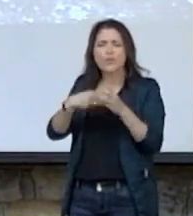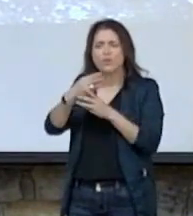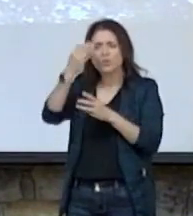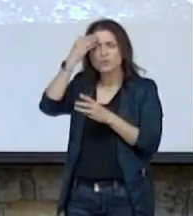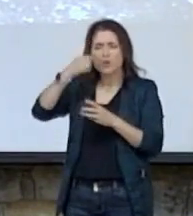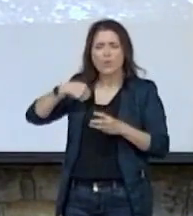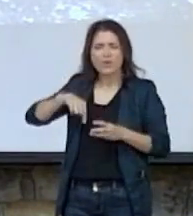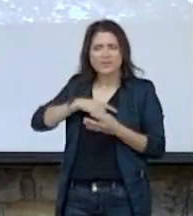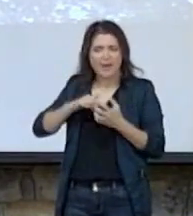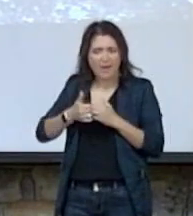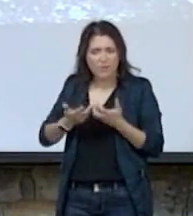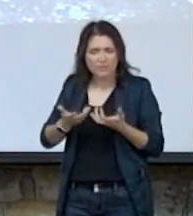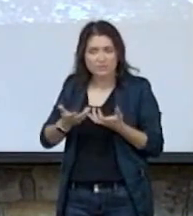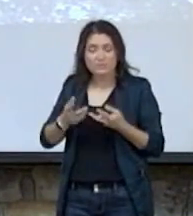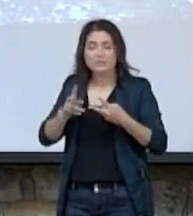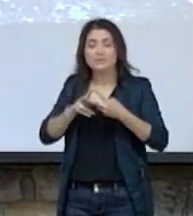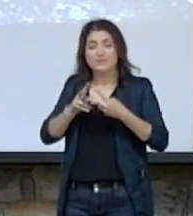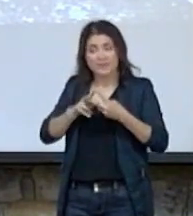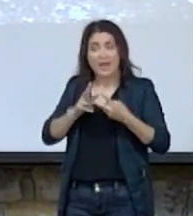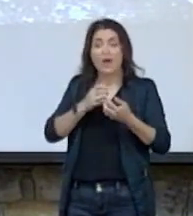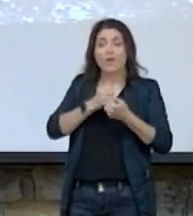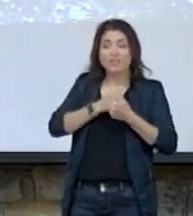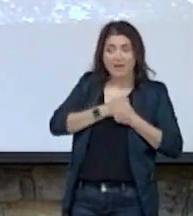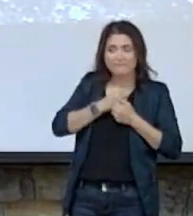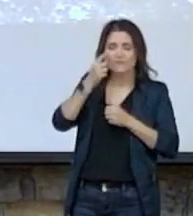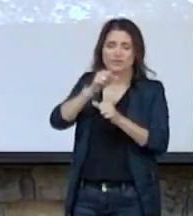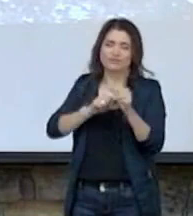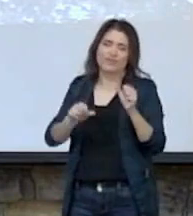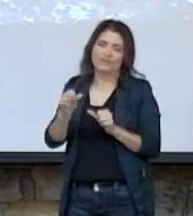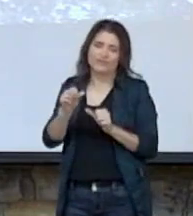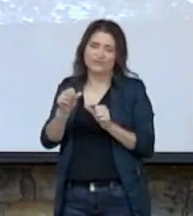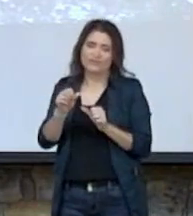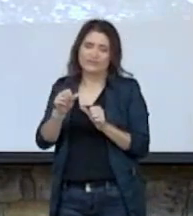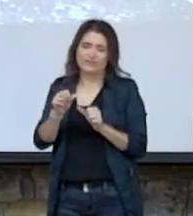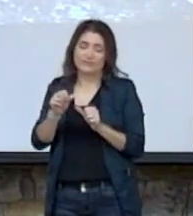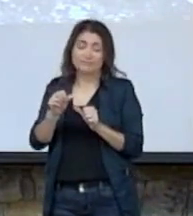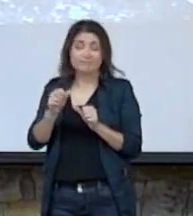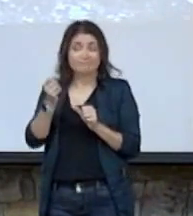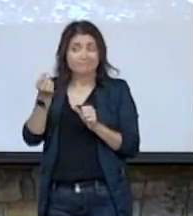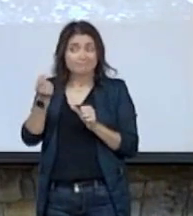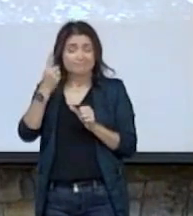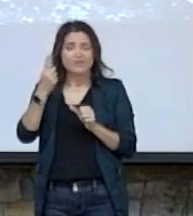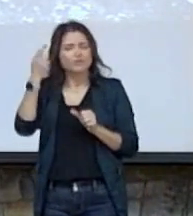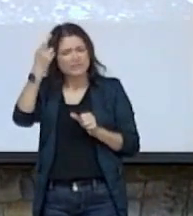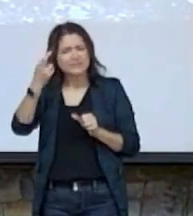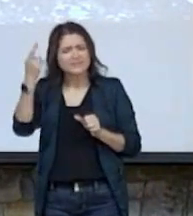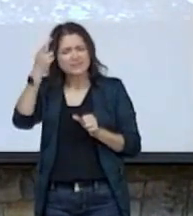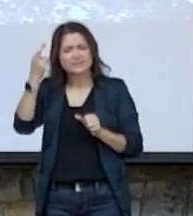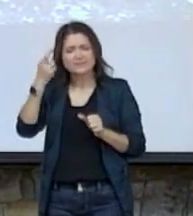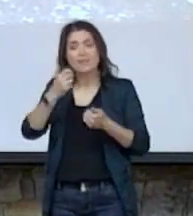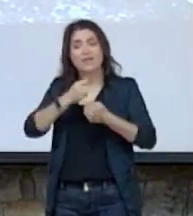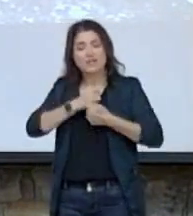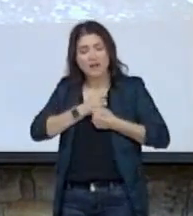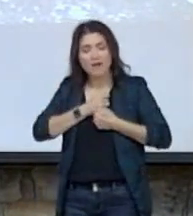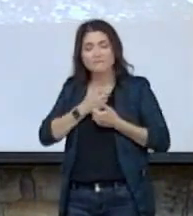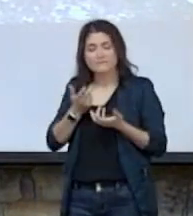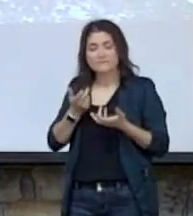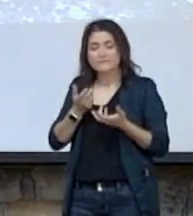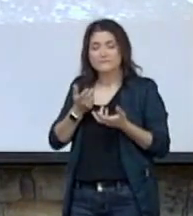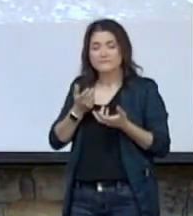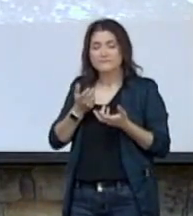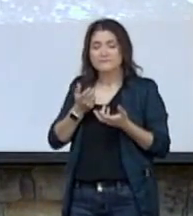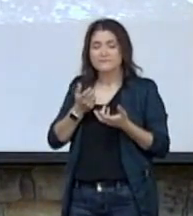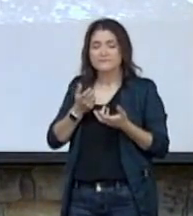by? Our love for each other. You know, there's a reason that love